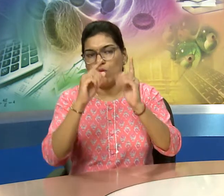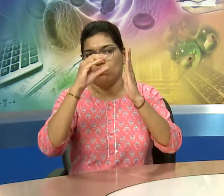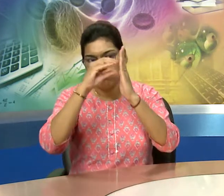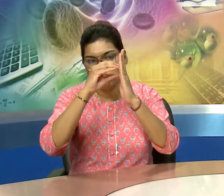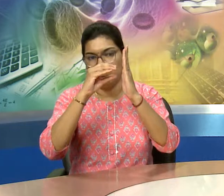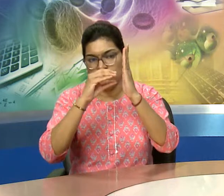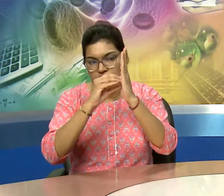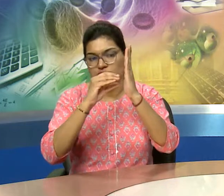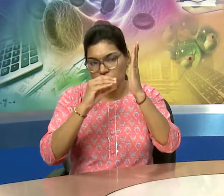So, the poet,